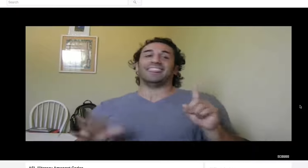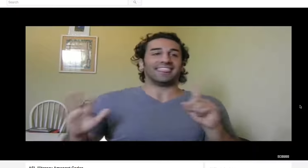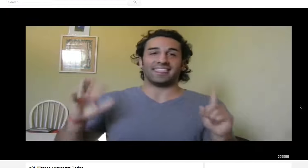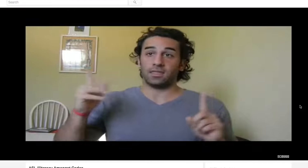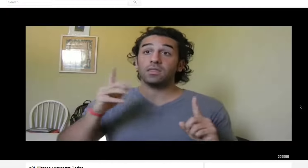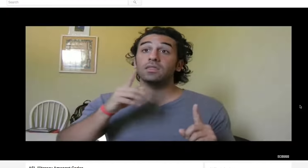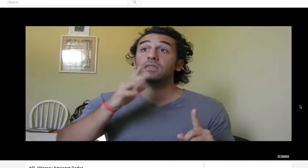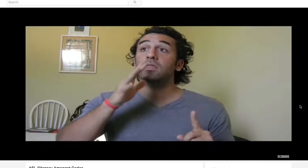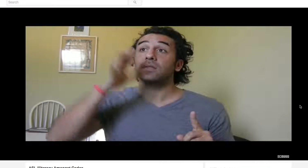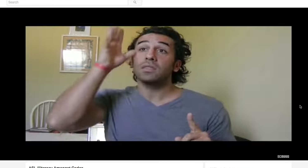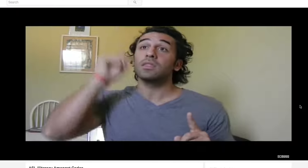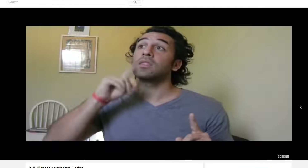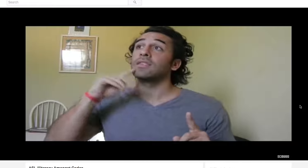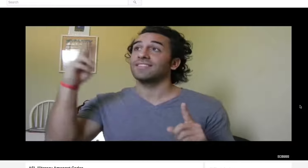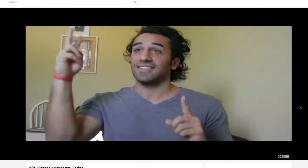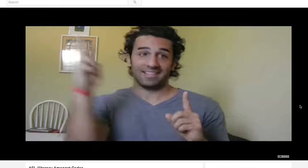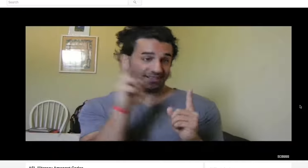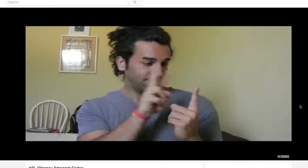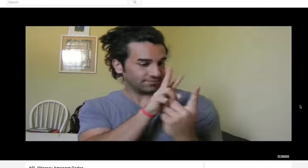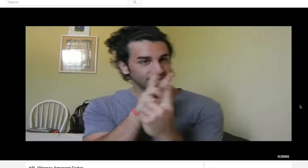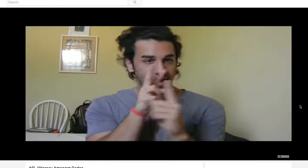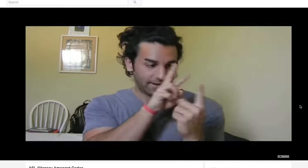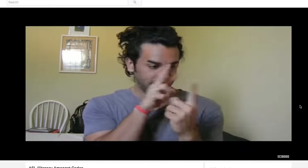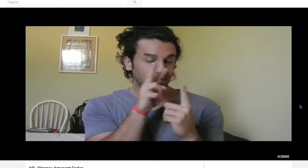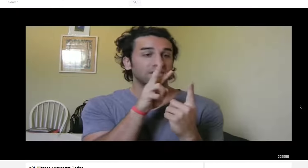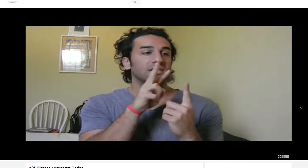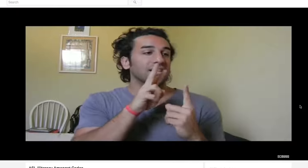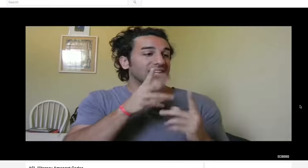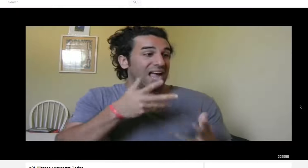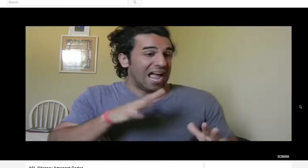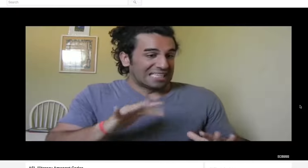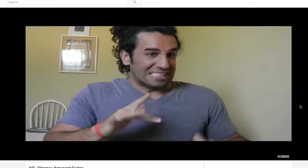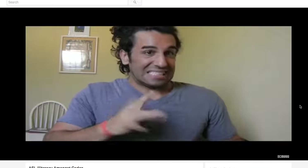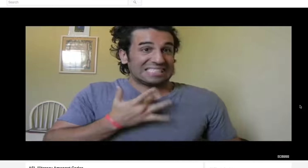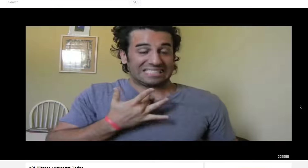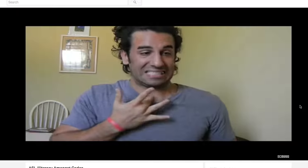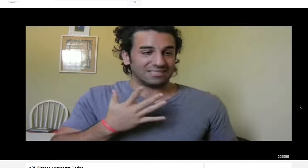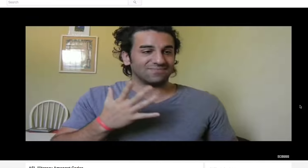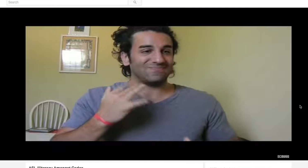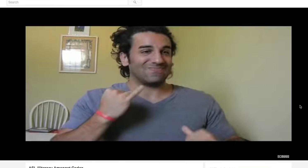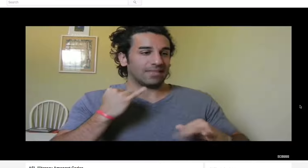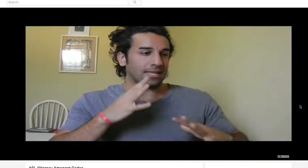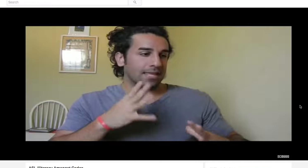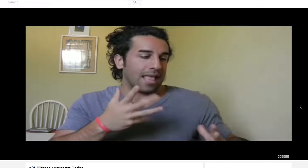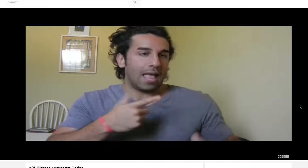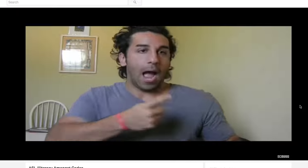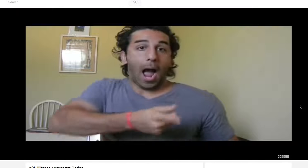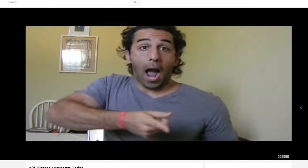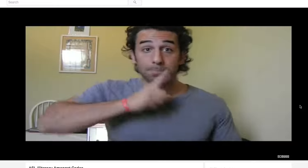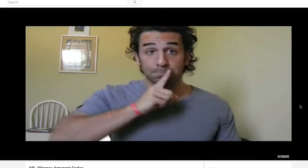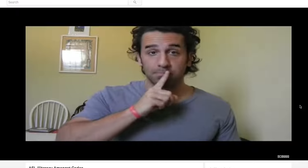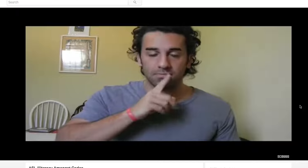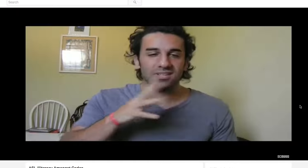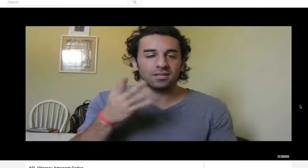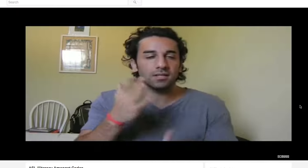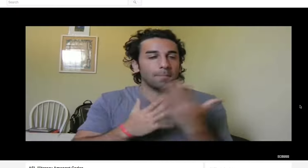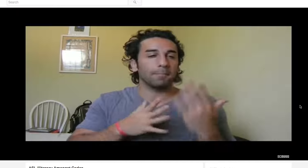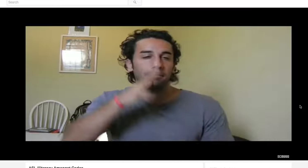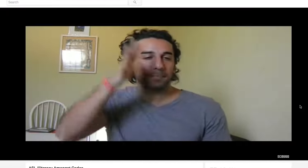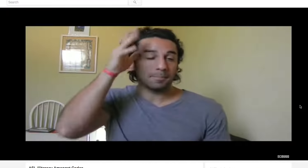of deaf adults. When deaf parents have a hearing child, they're hesitant and wary about teaching that